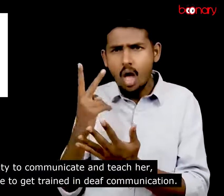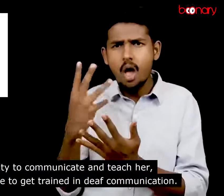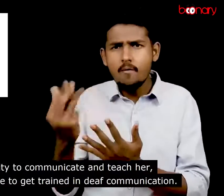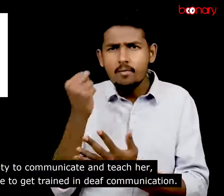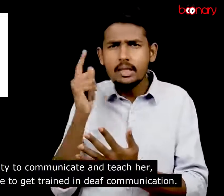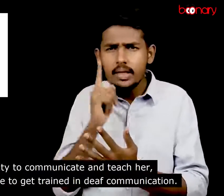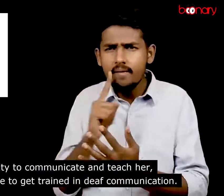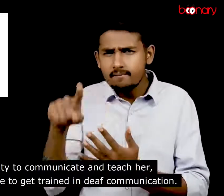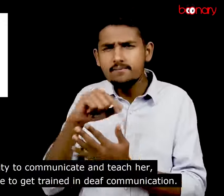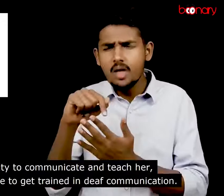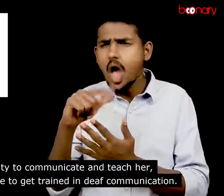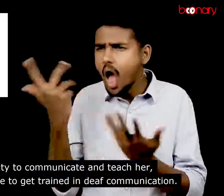communication.